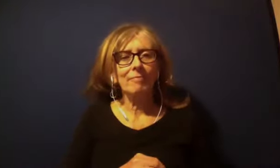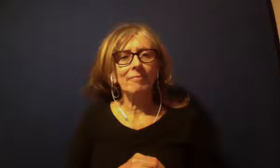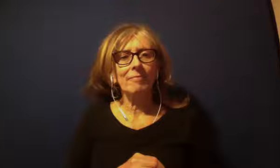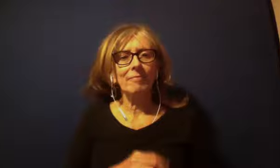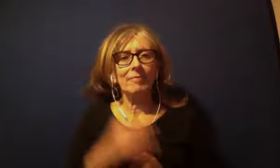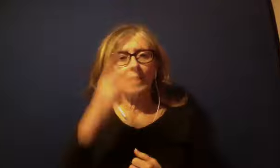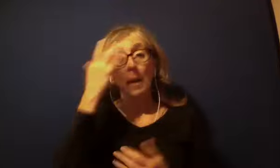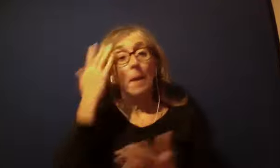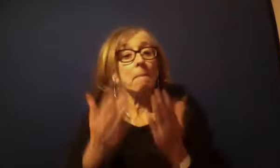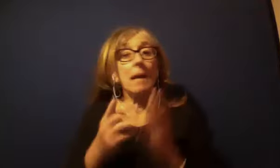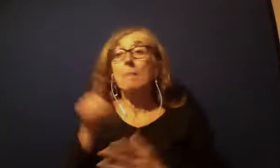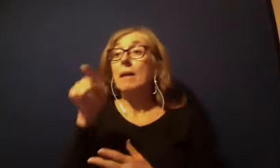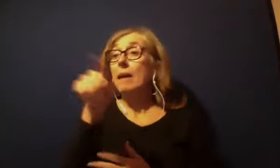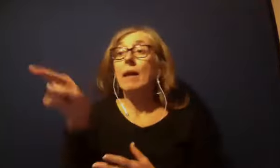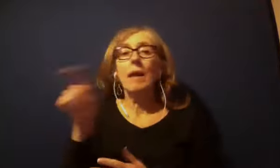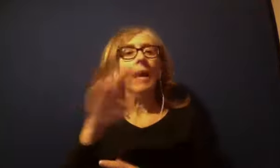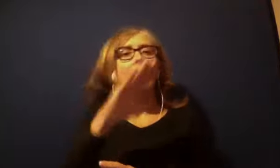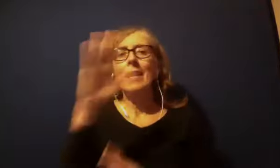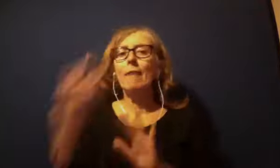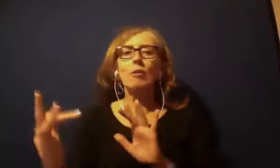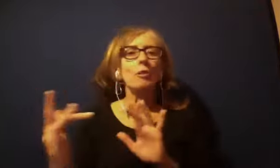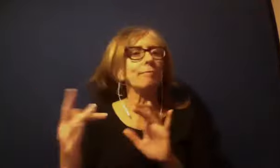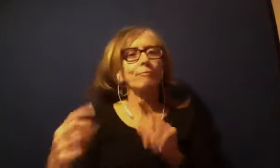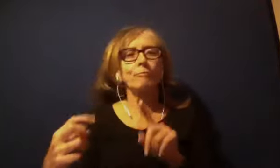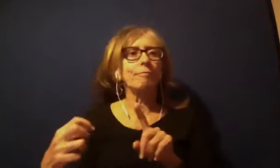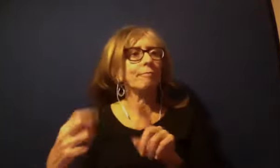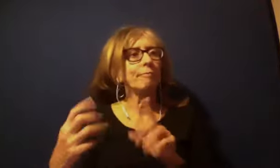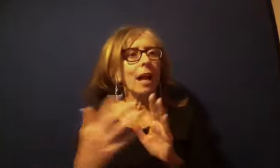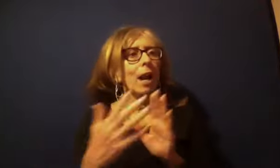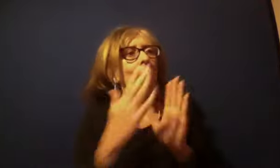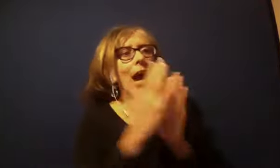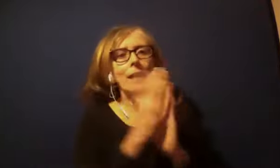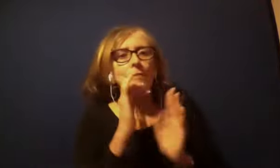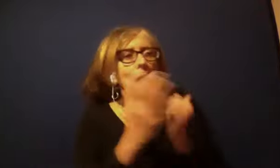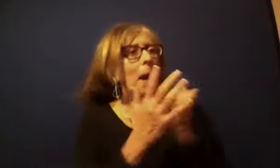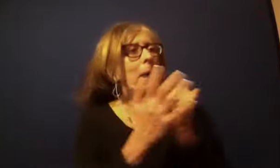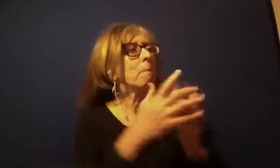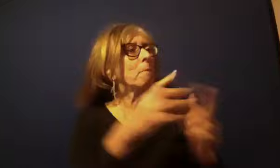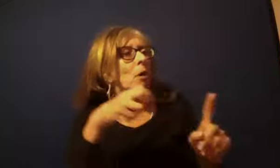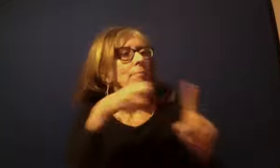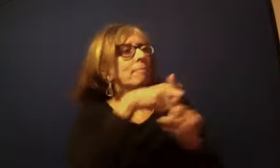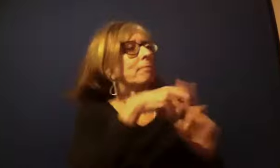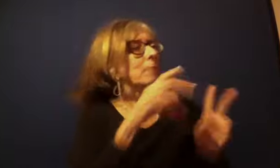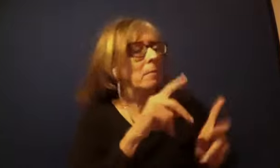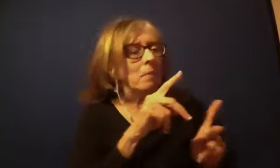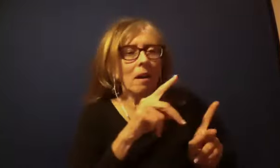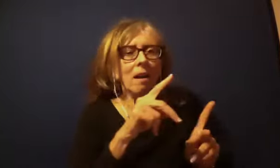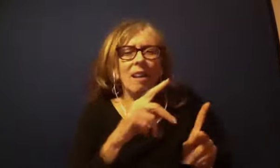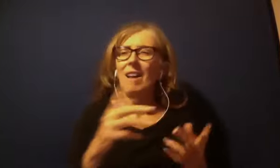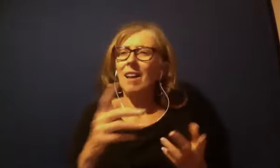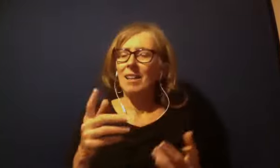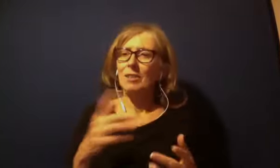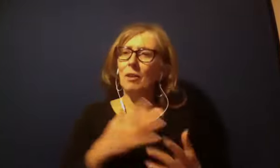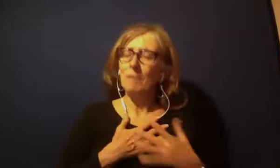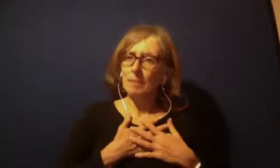reached out to anyone before, but they've reached out to you and somehow trusted you and spoken to you about it. And they may never call again, but that's okay. For that moment in time, I